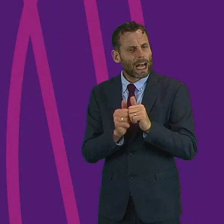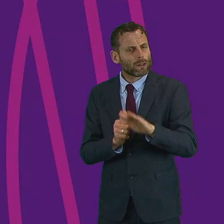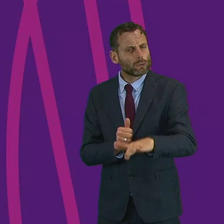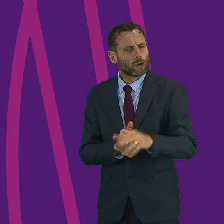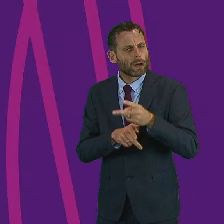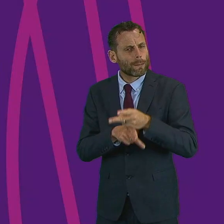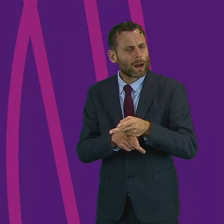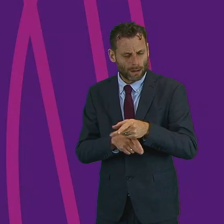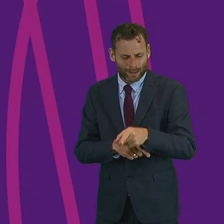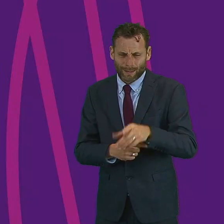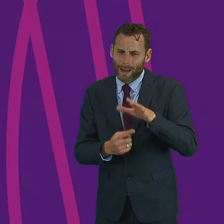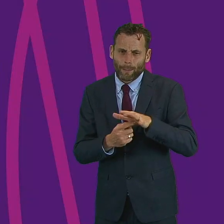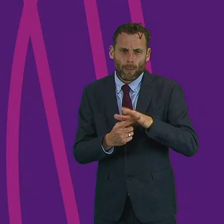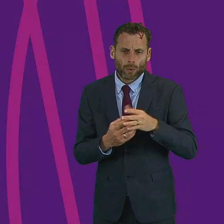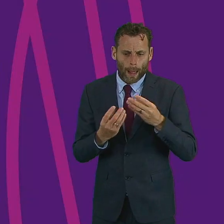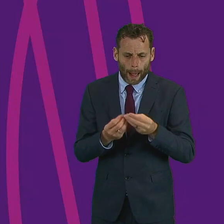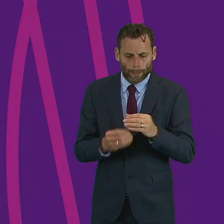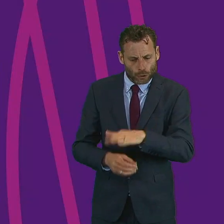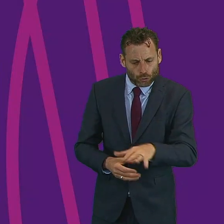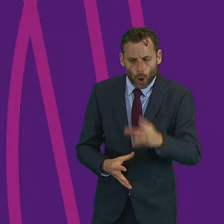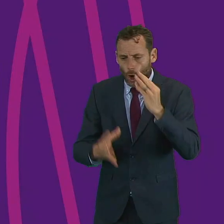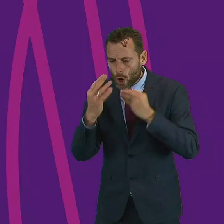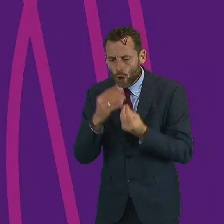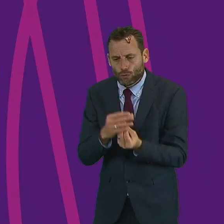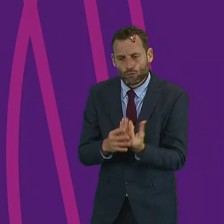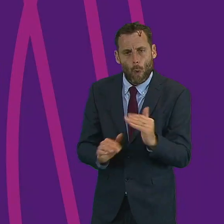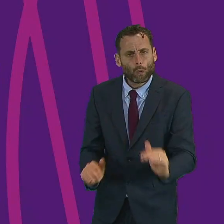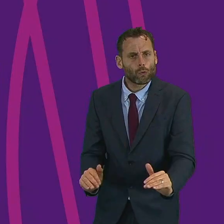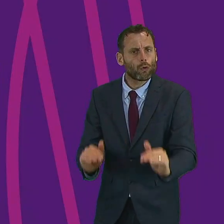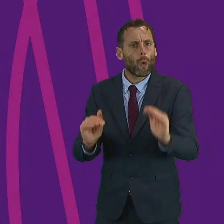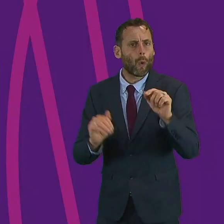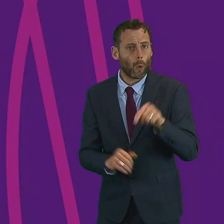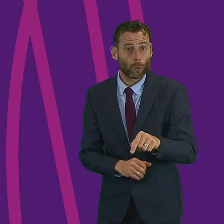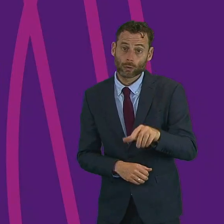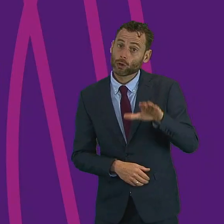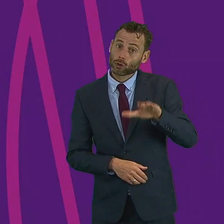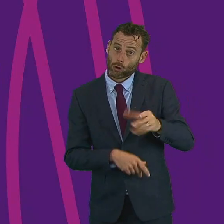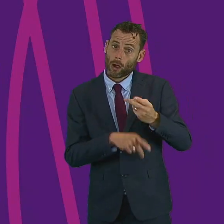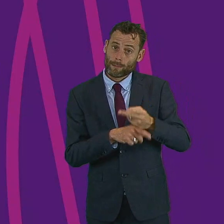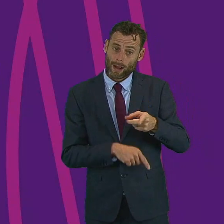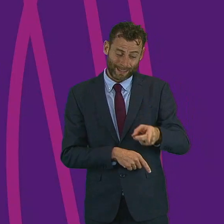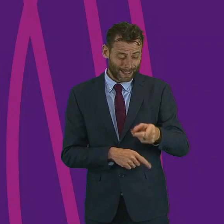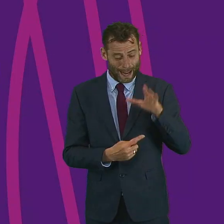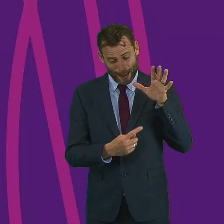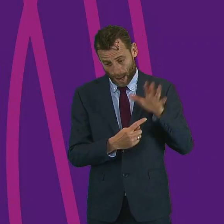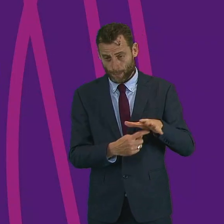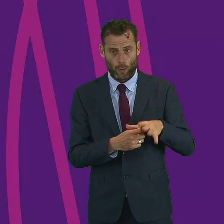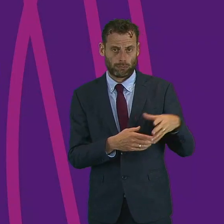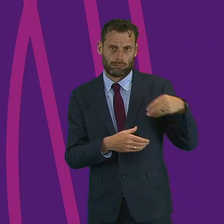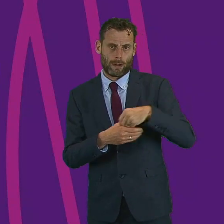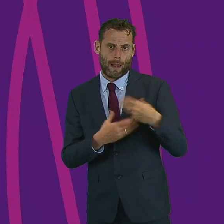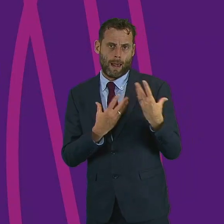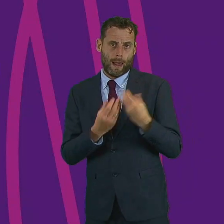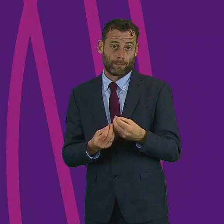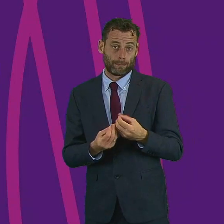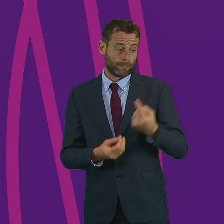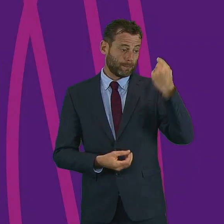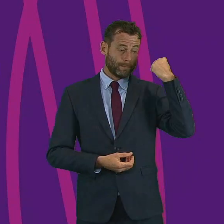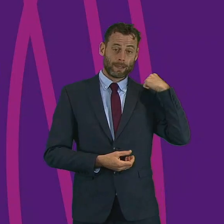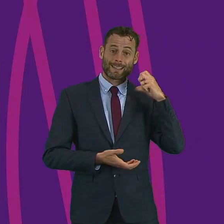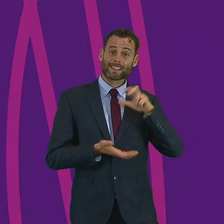work of the Scottish Government. Liam MacArthur, to be followed by John Mason. Thank you, Presiding Officer. The Scottish Childminding Association